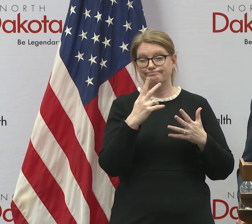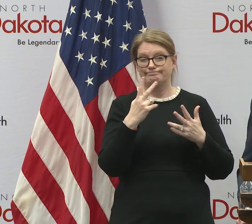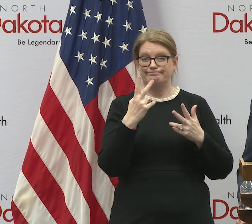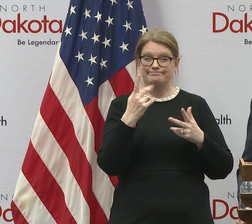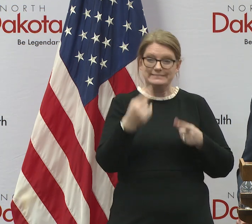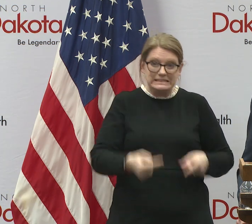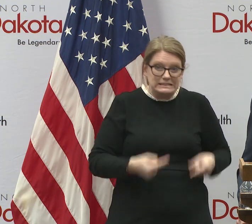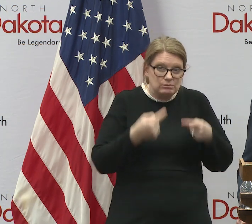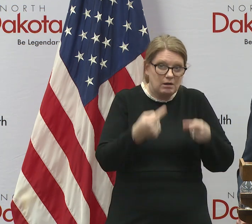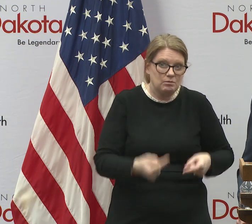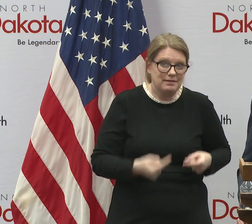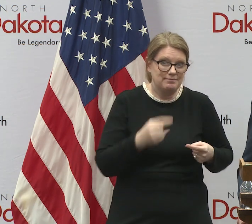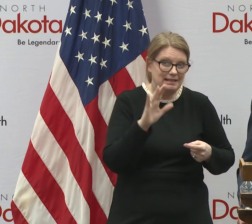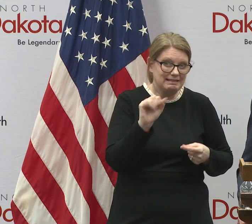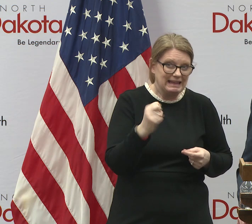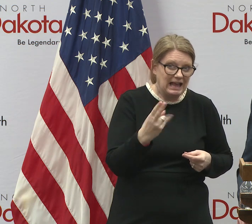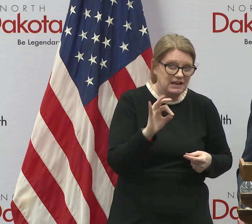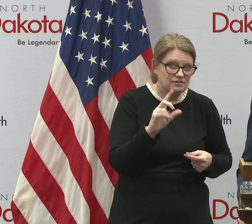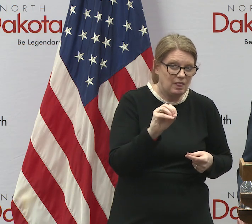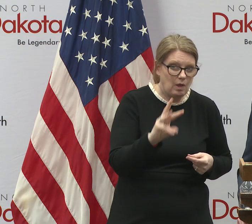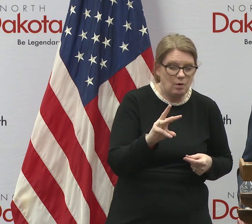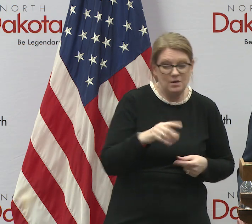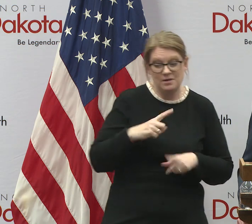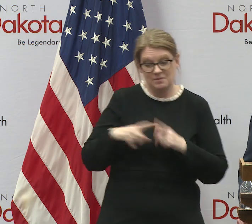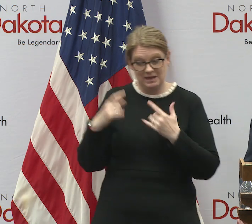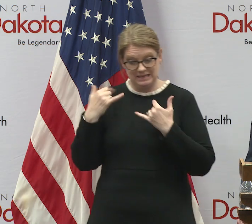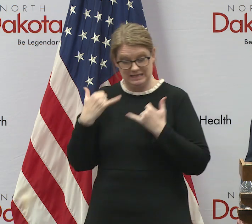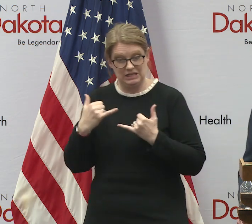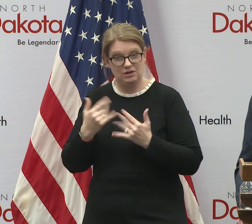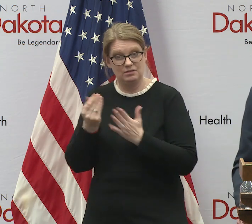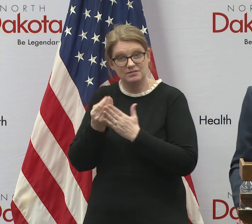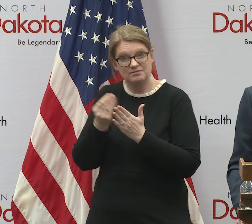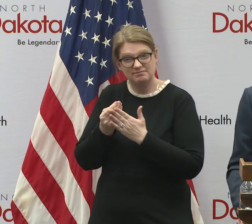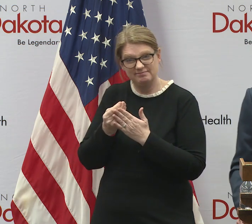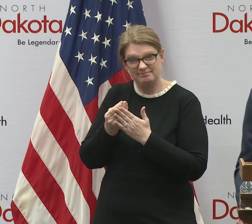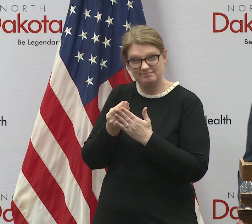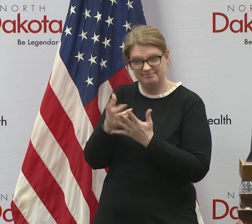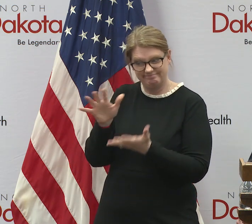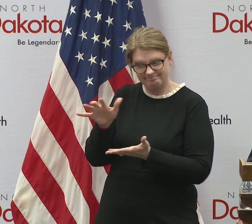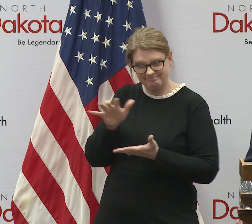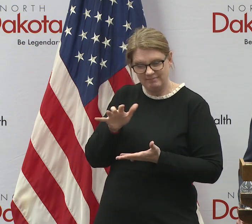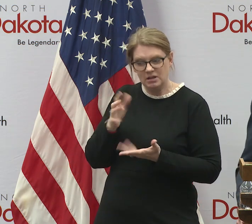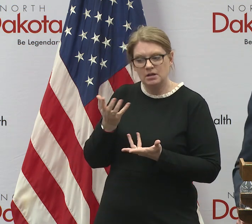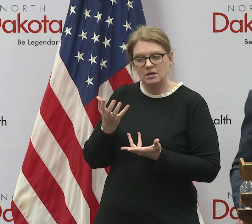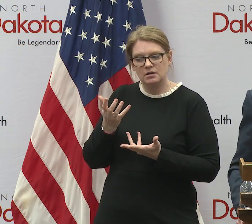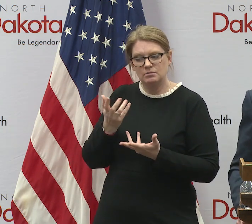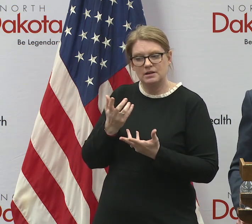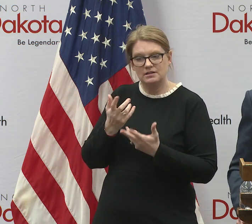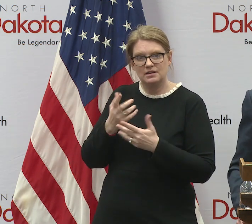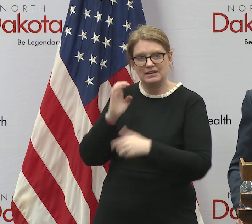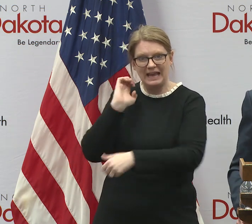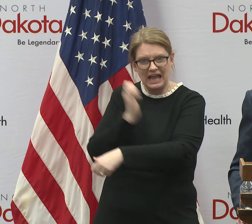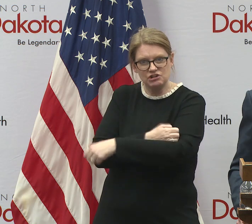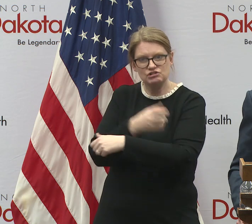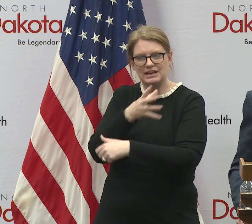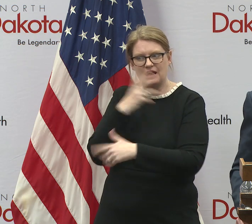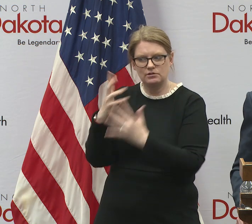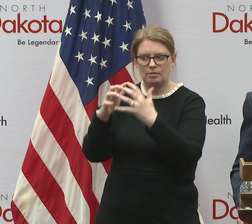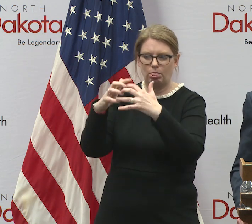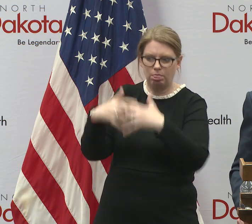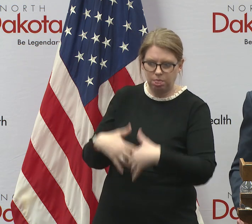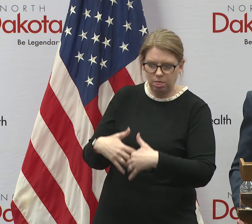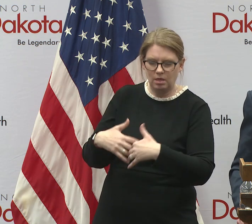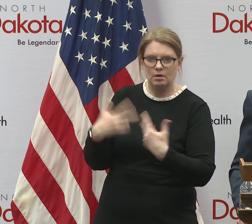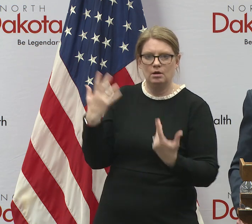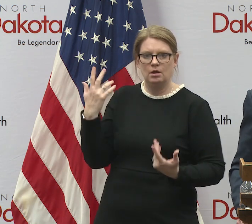very fortunate that the strong balance sheets that we have in North Dakota, that we do not have some of the, even with our collapse in energy and agriculture, because